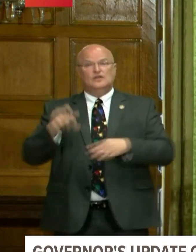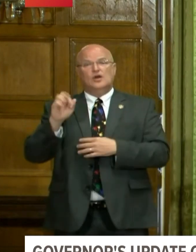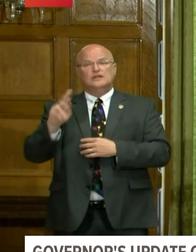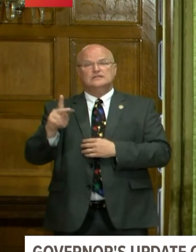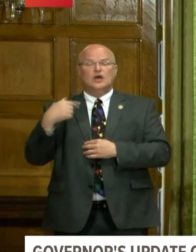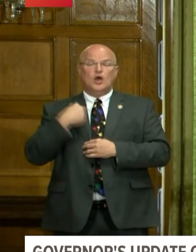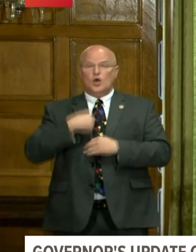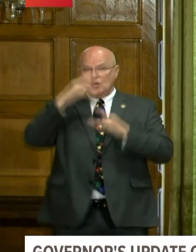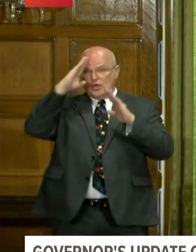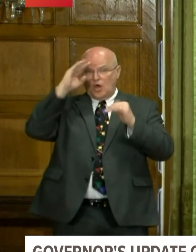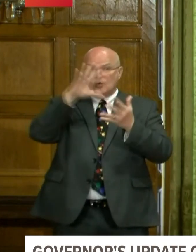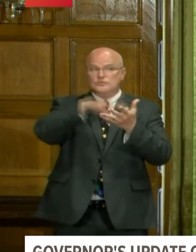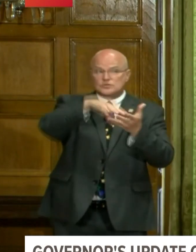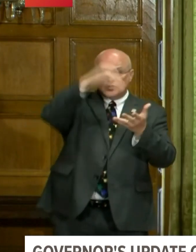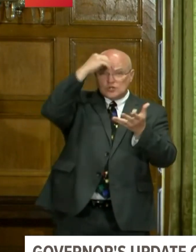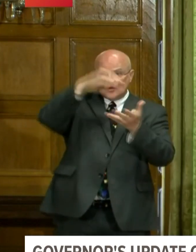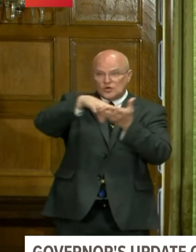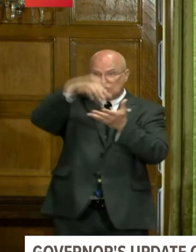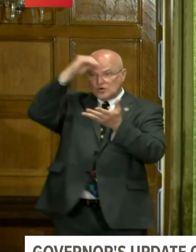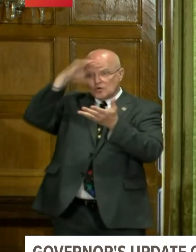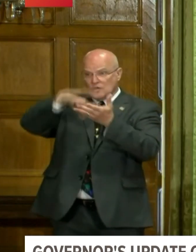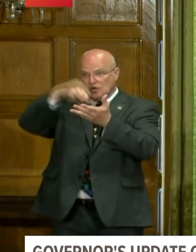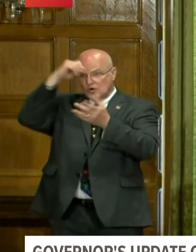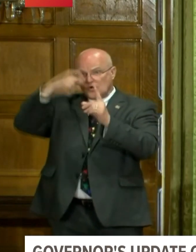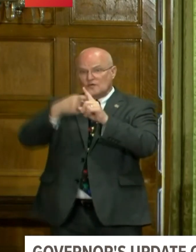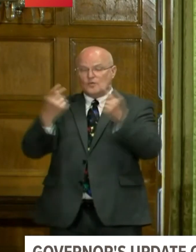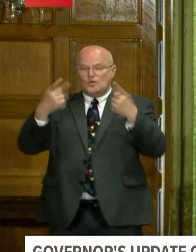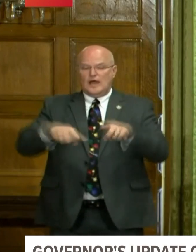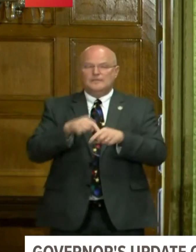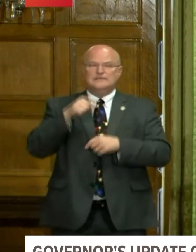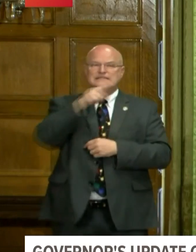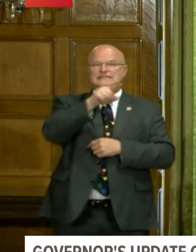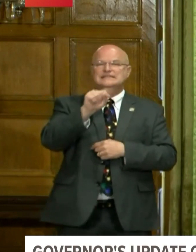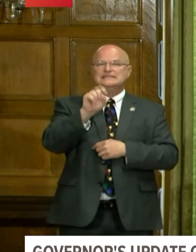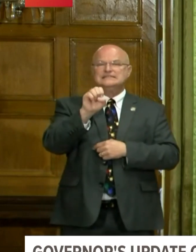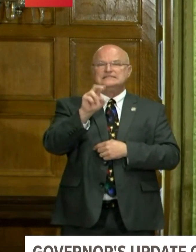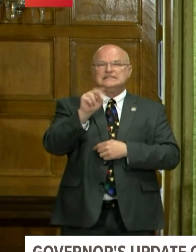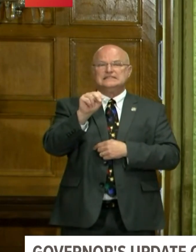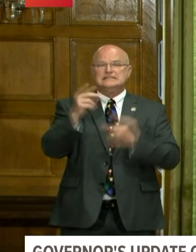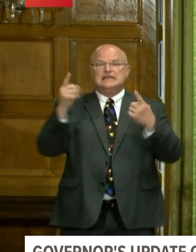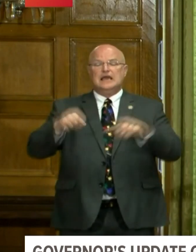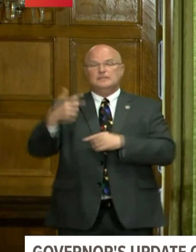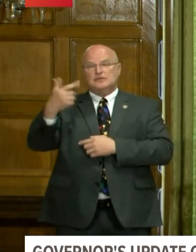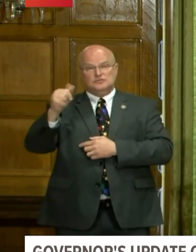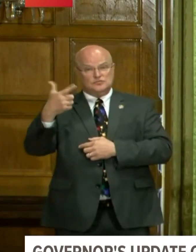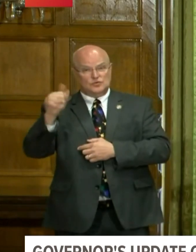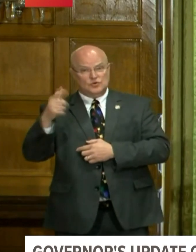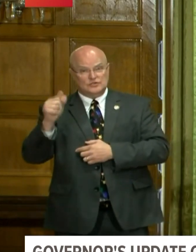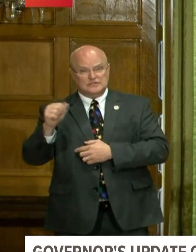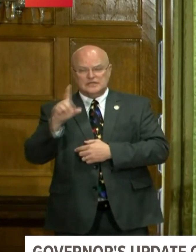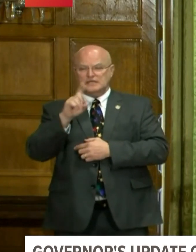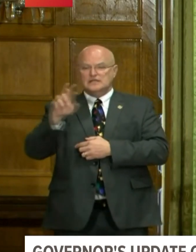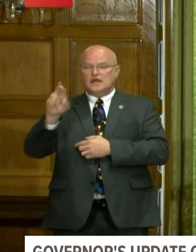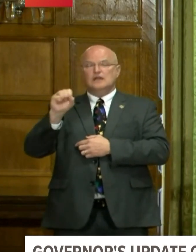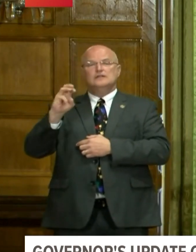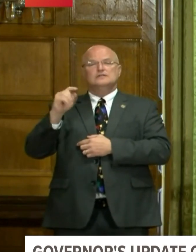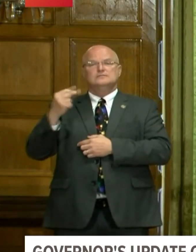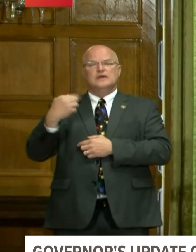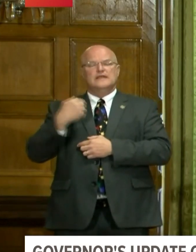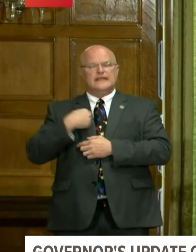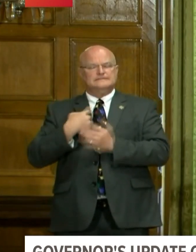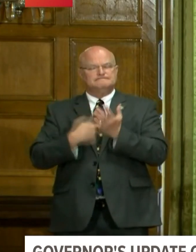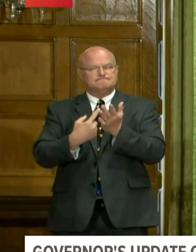and we hope to learn both from what's happened in Tennessee, but also what's happening in Georgia. Dr. Smith and I visited with that a